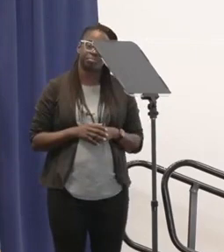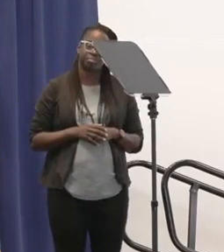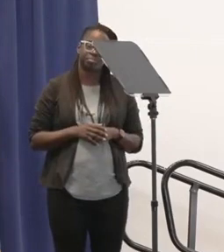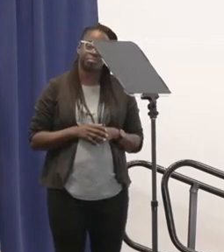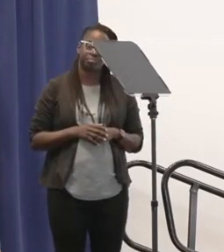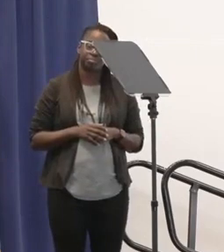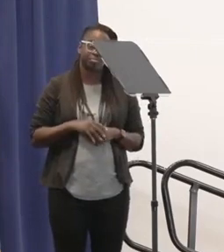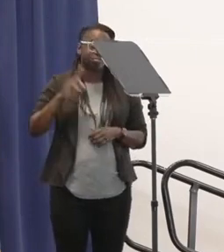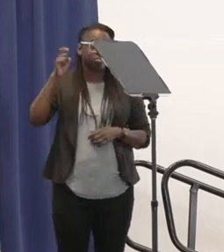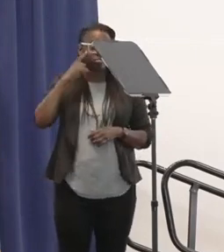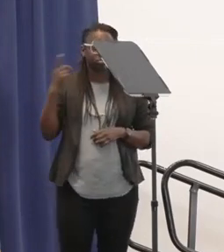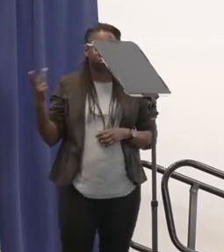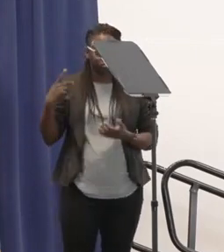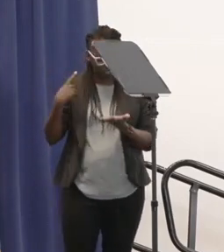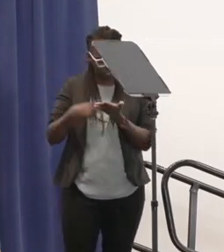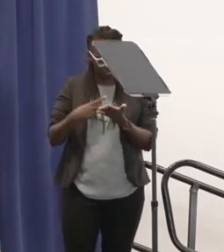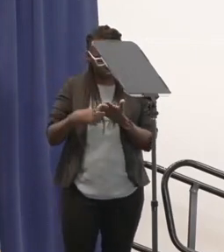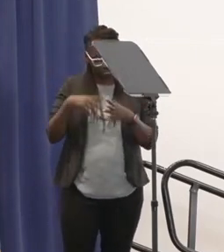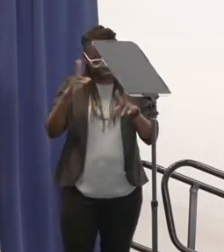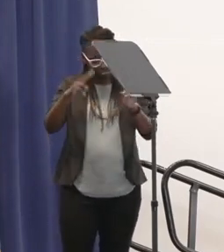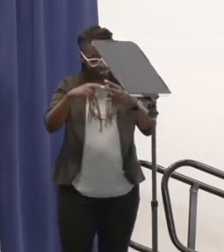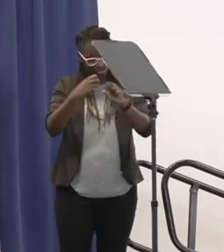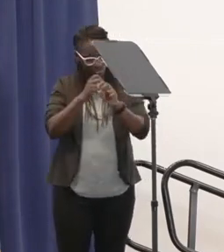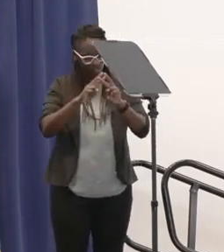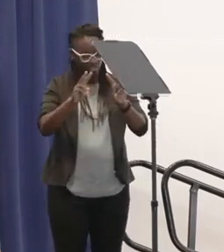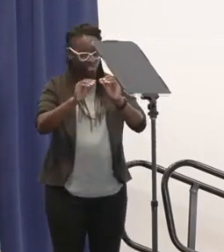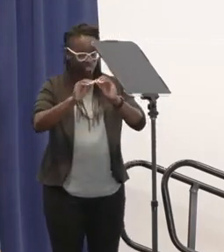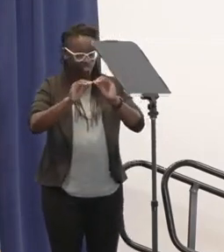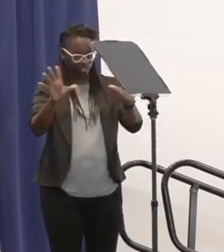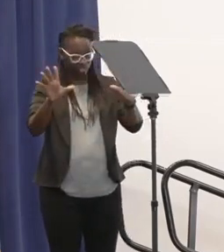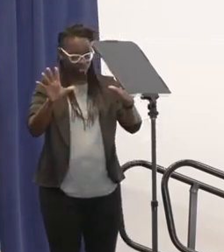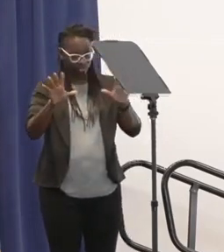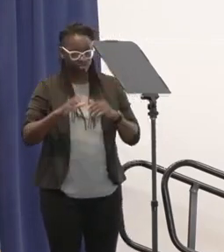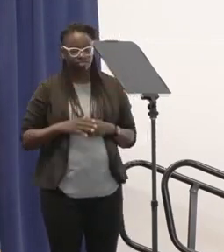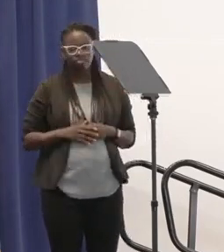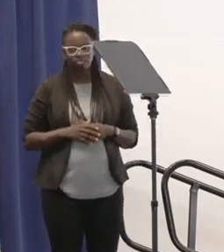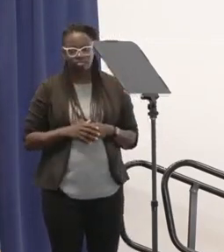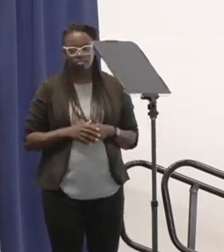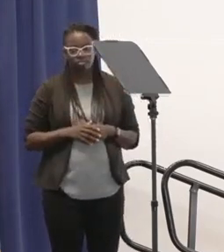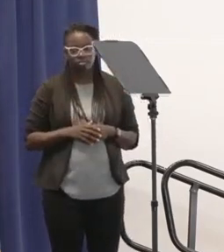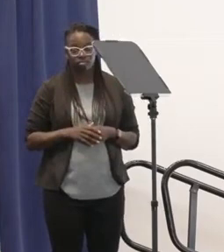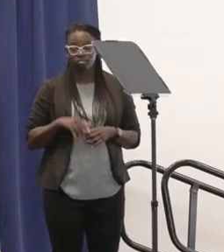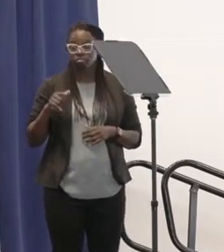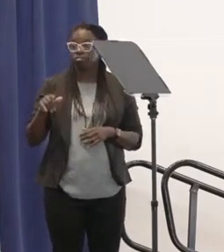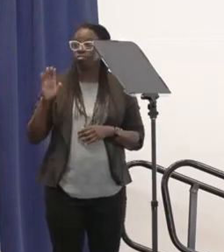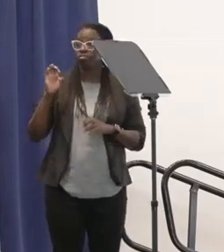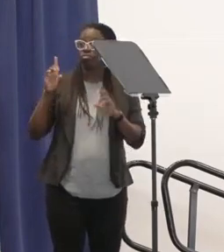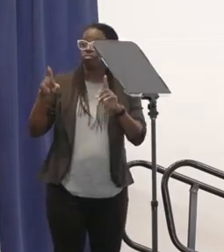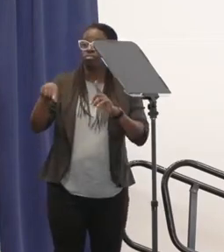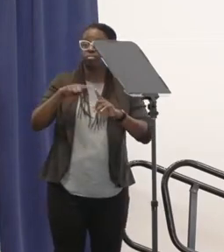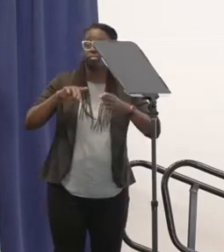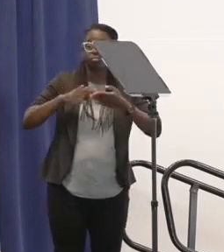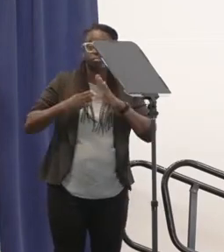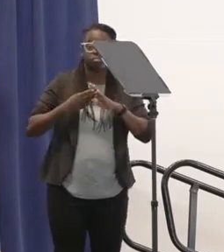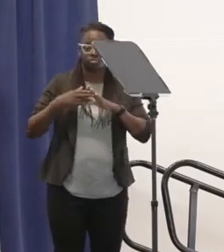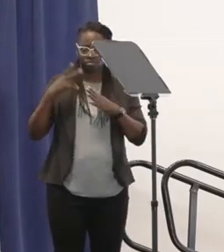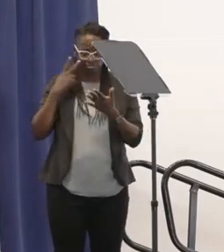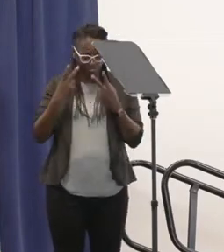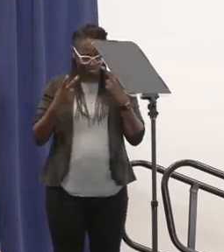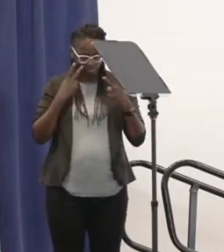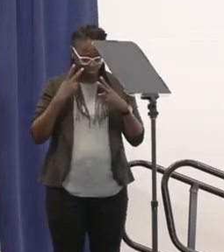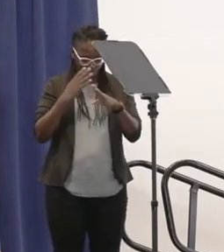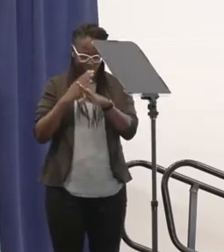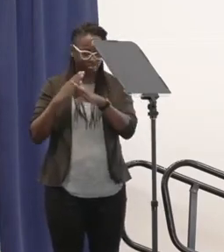to our education community and all of you that certain efforts to break down barriers to access and create a safe and supportive school